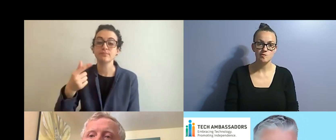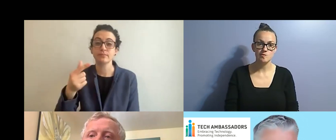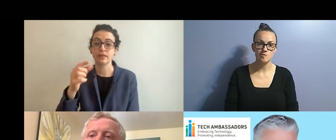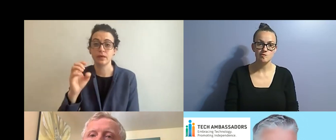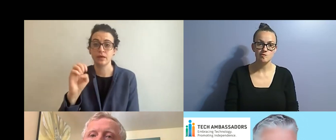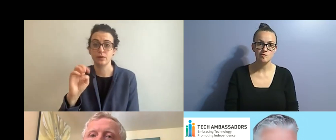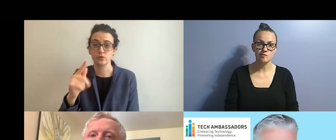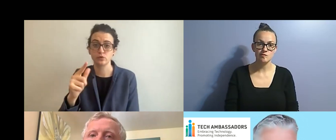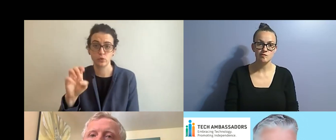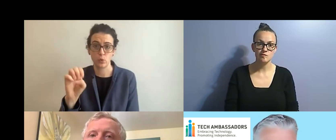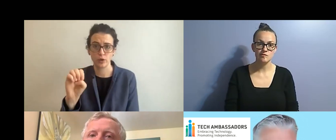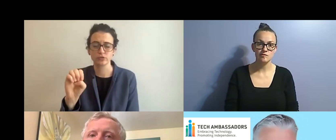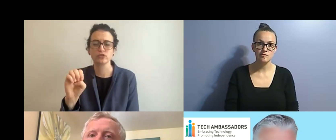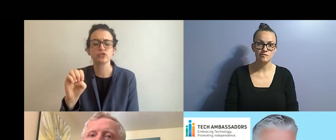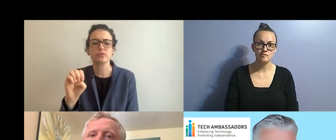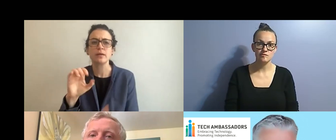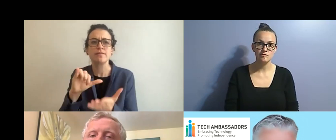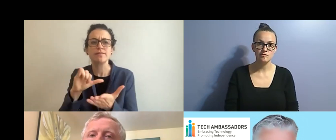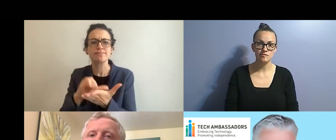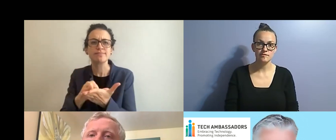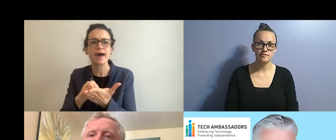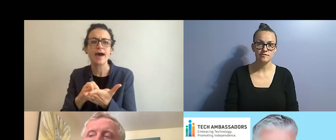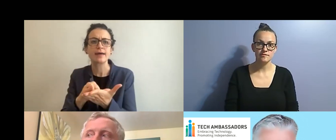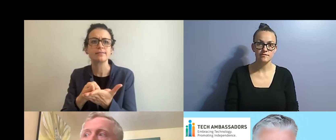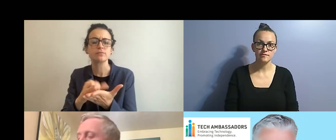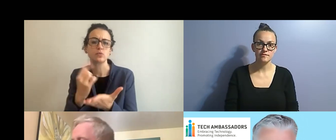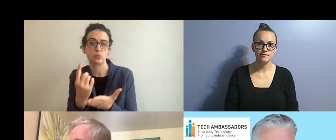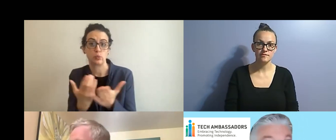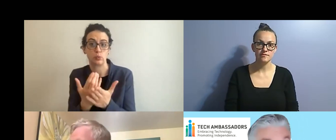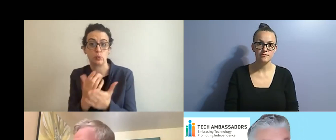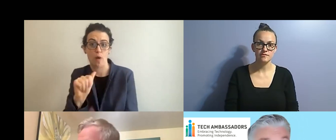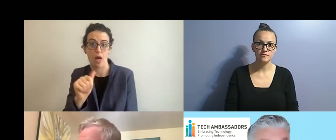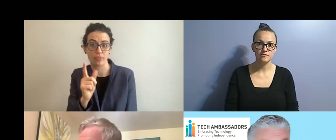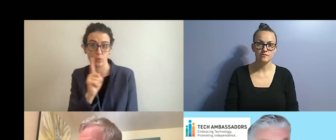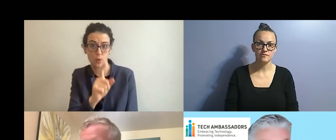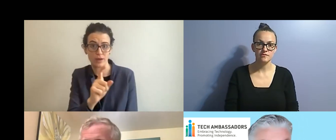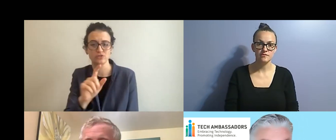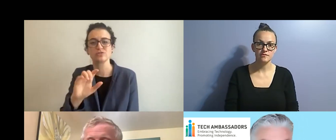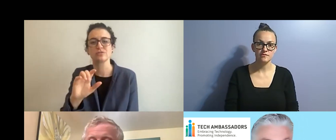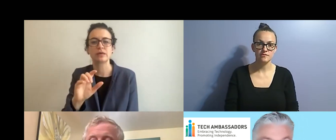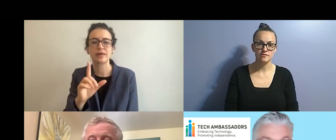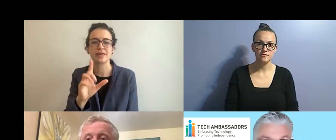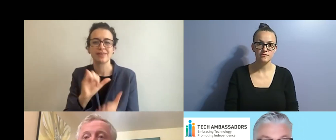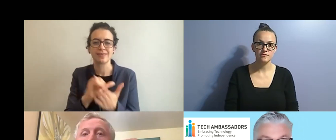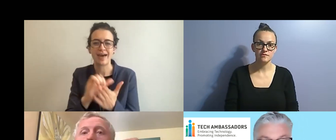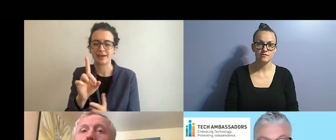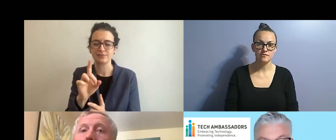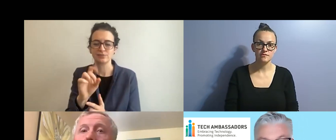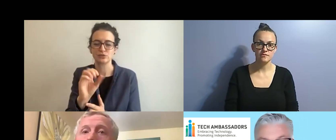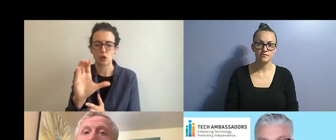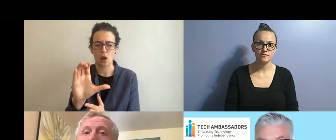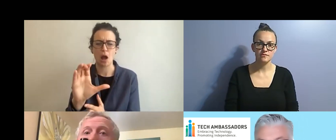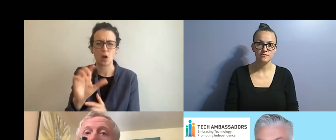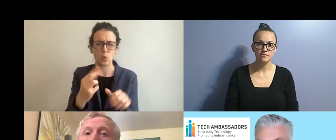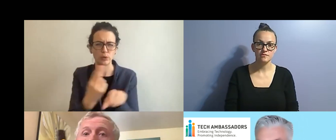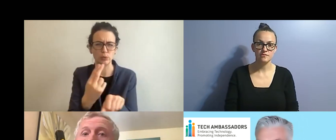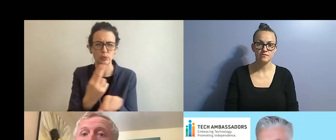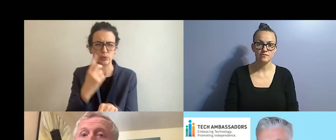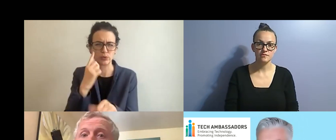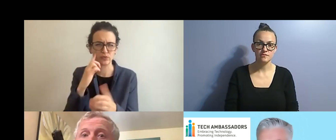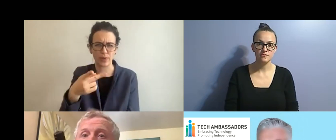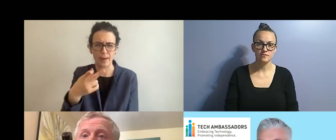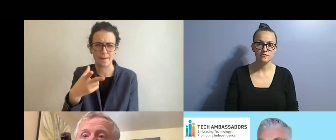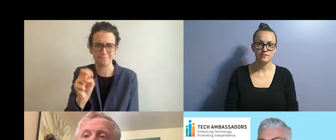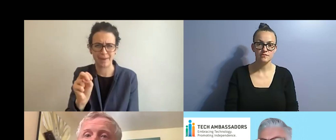dot was that you used with your pen friend recorder. Several of those, right? Yeah. So the